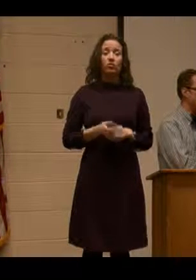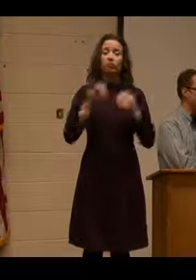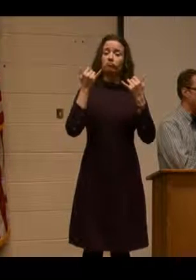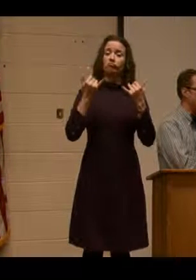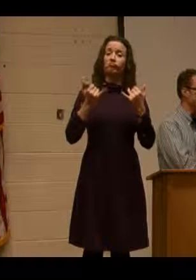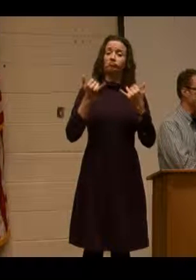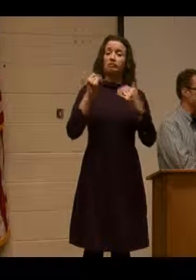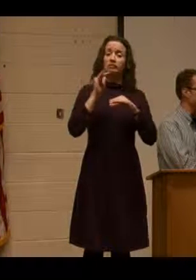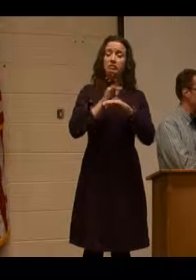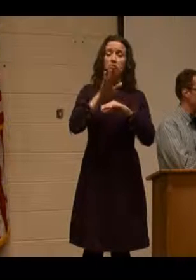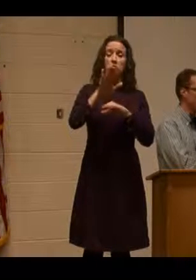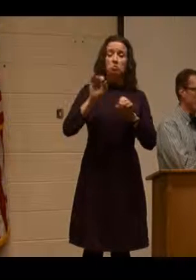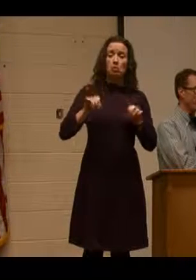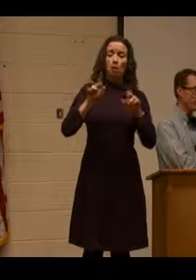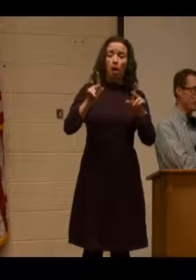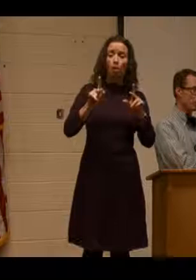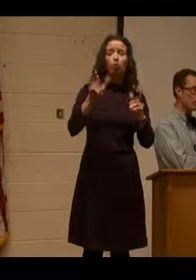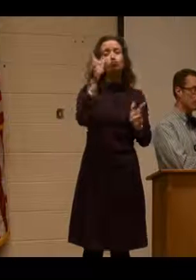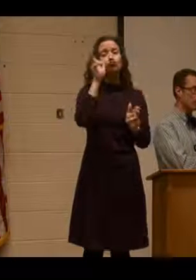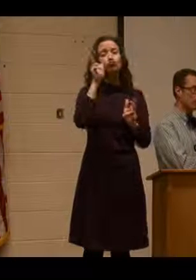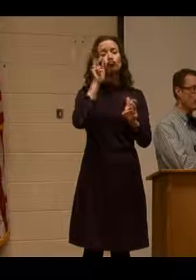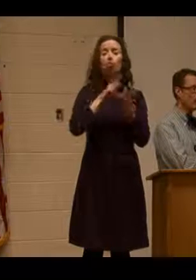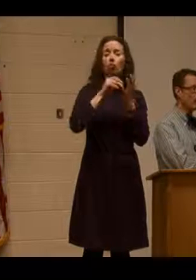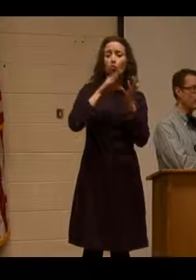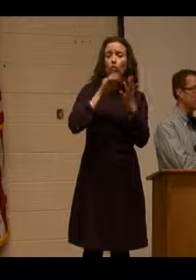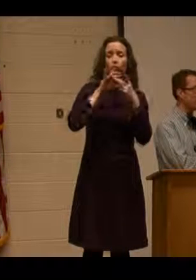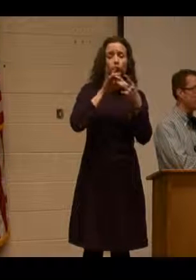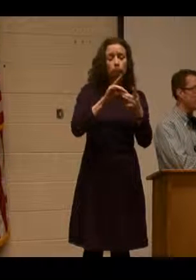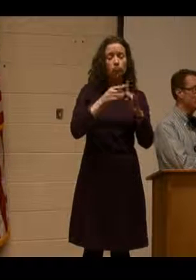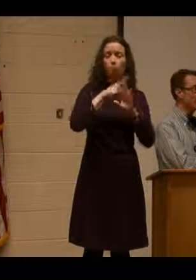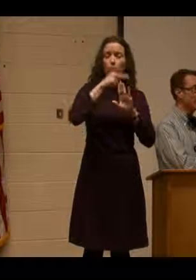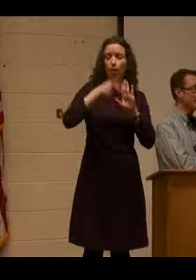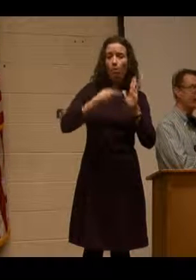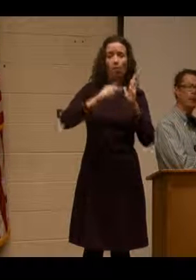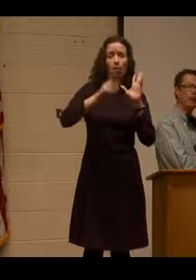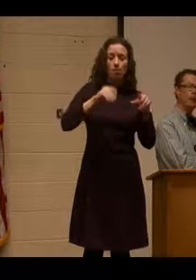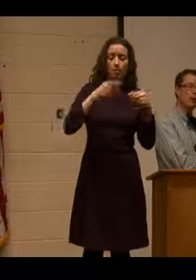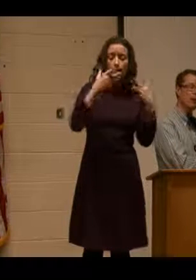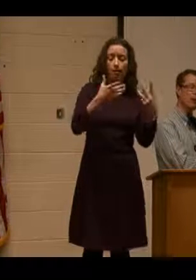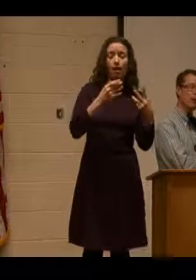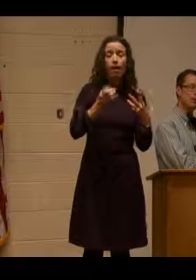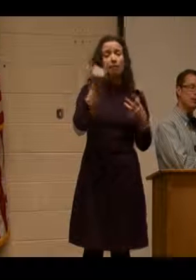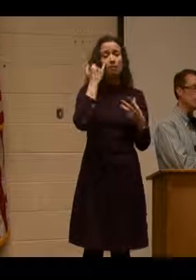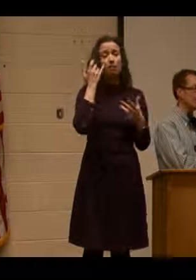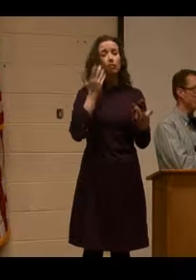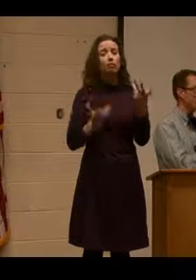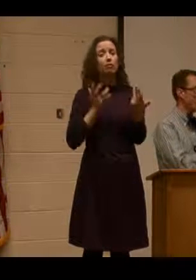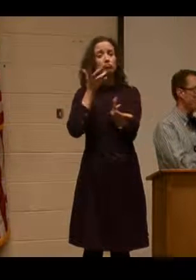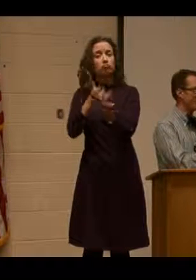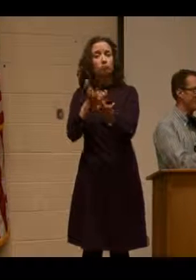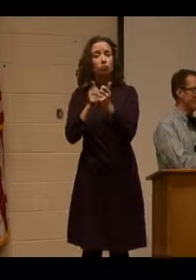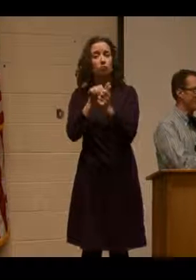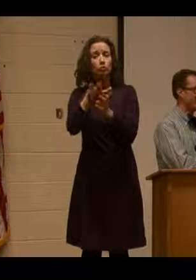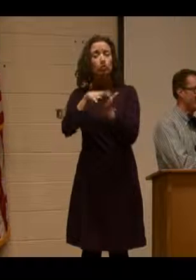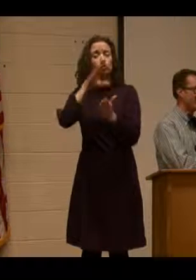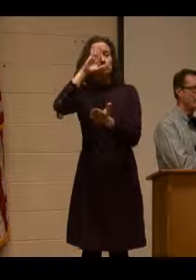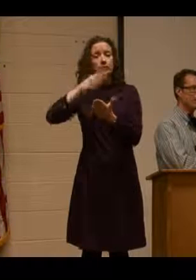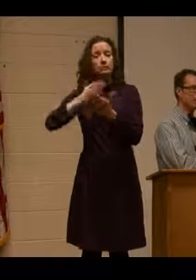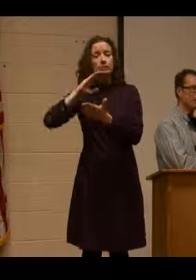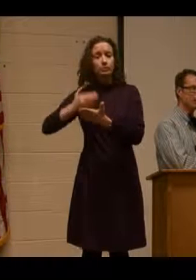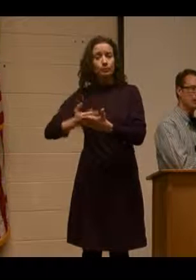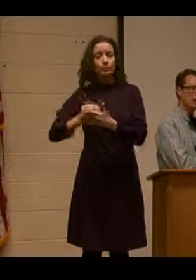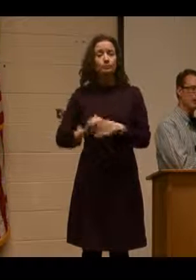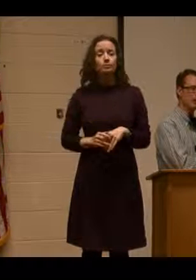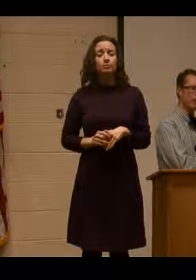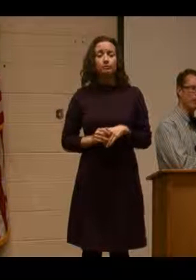that program, what it has to offer, and if it might be right for your son or daughter to participate in for next